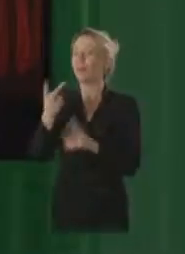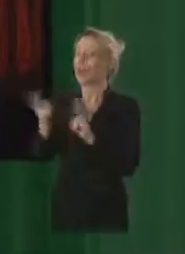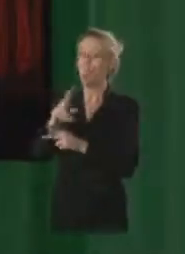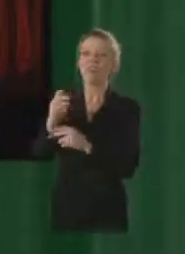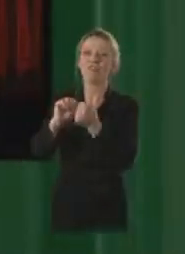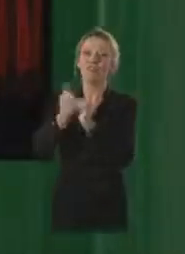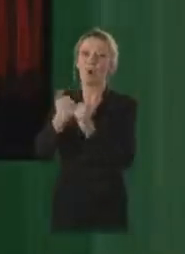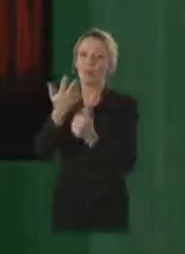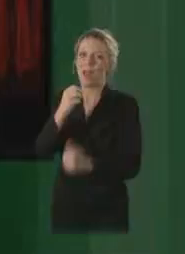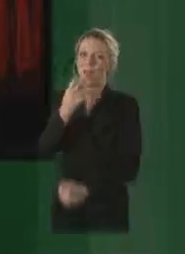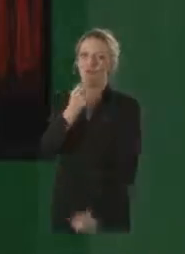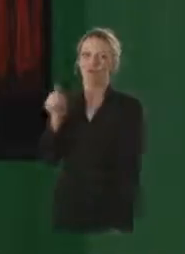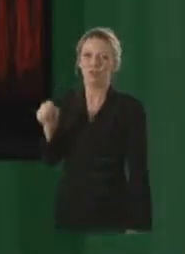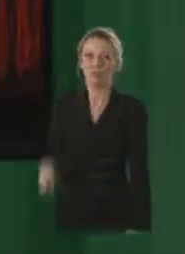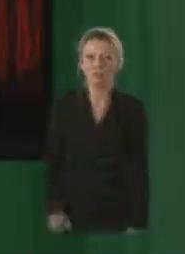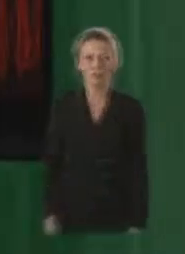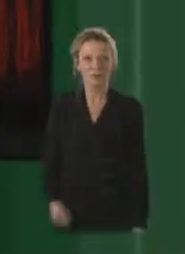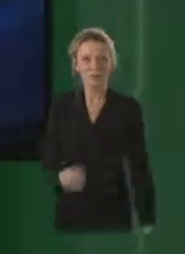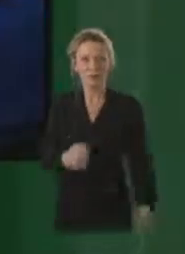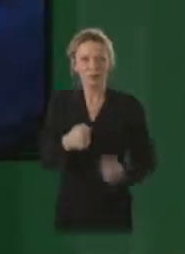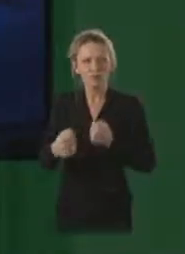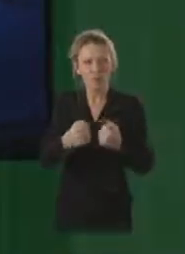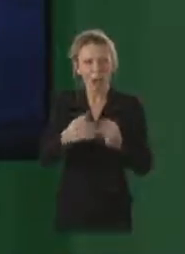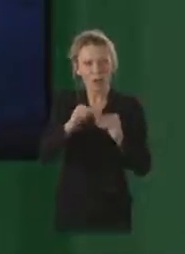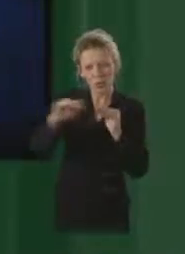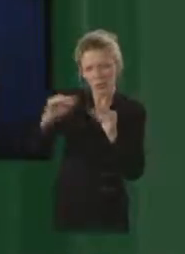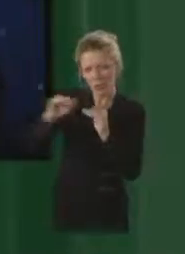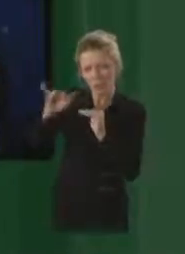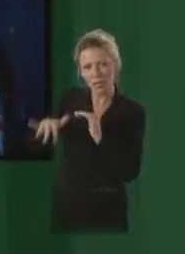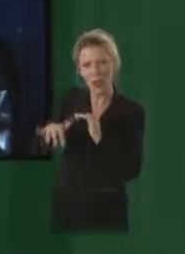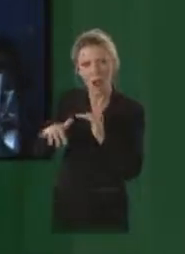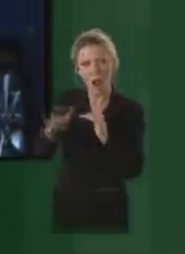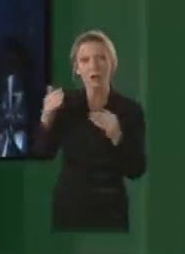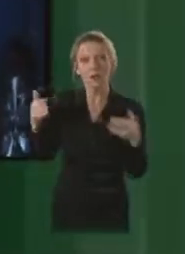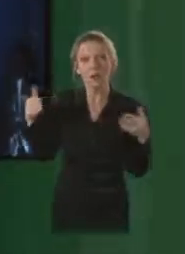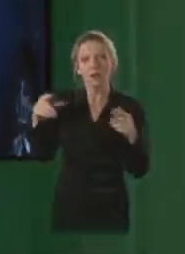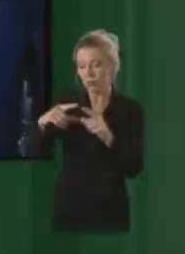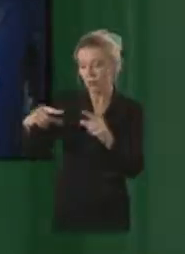Taut lines mark the front. Tapering lamps flow into the large grille, which opens up wide and low.